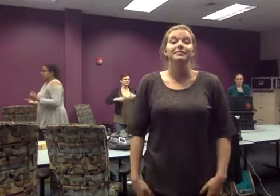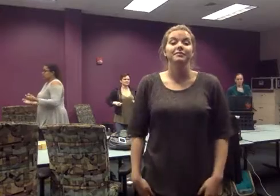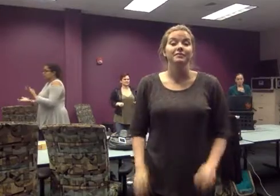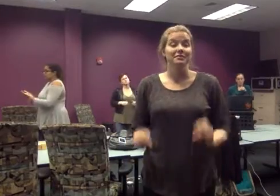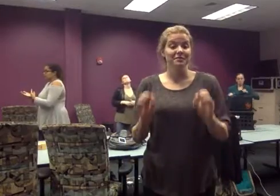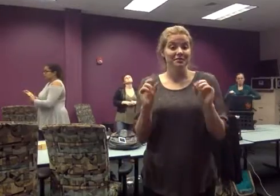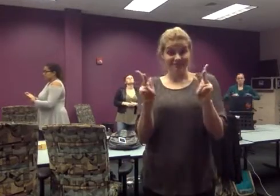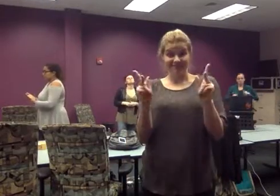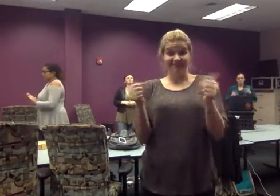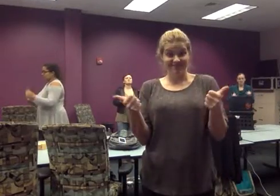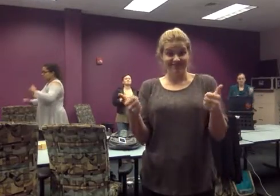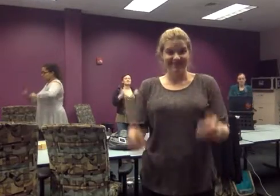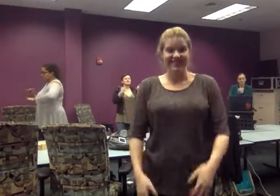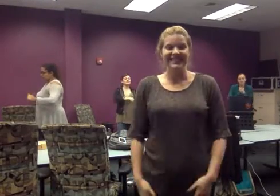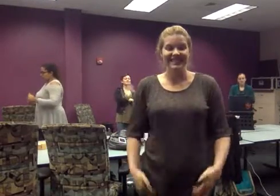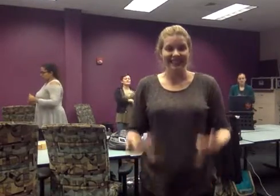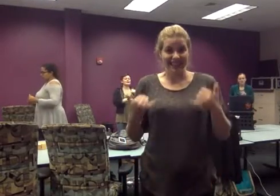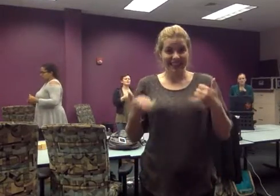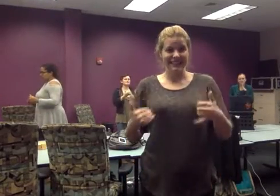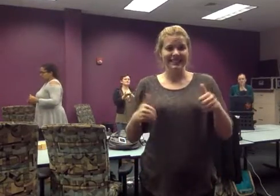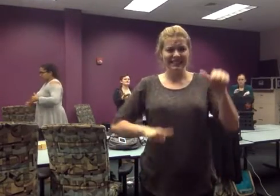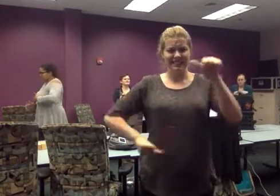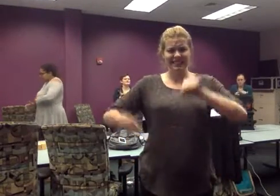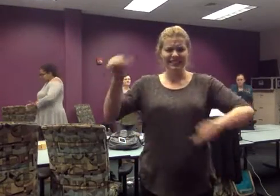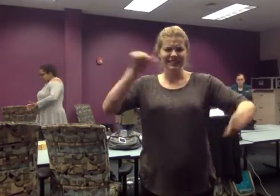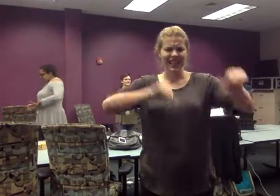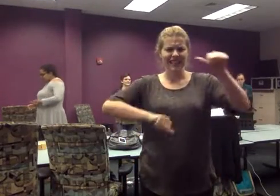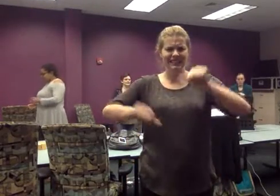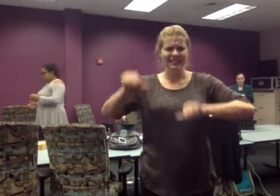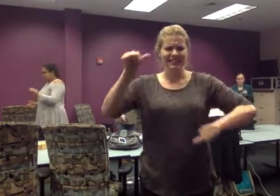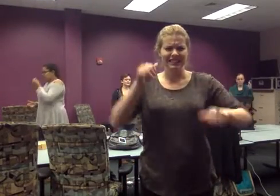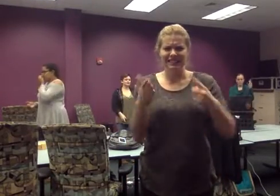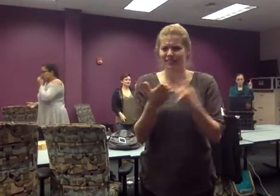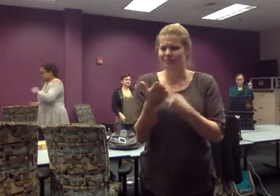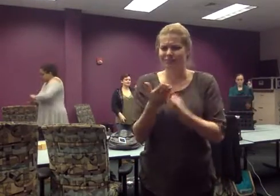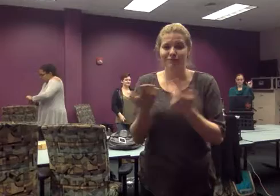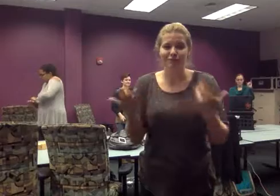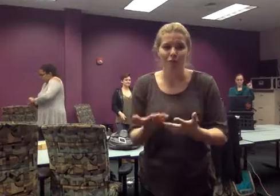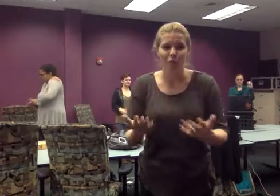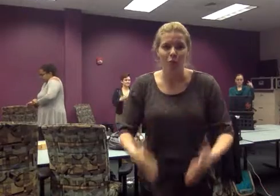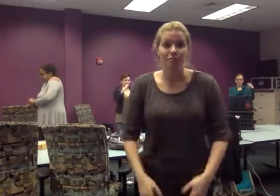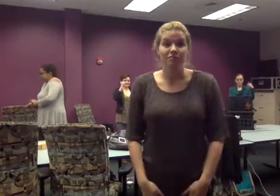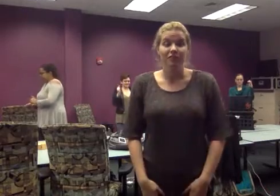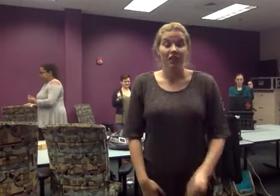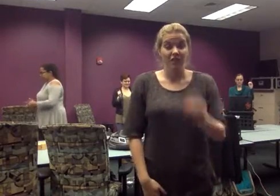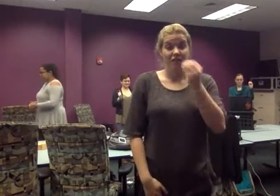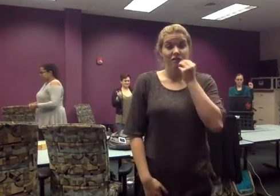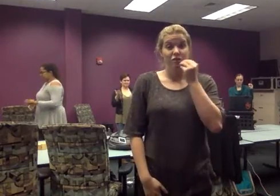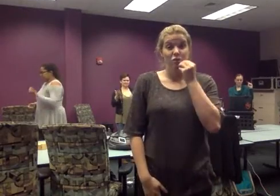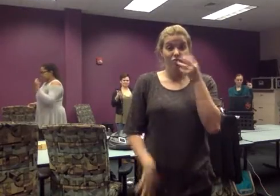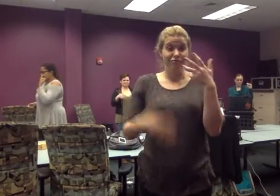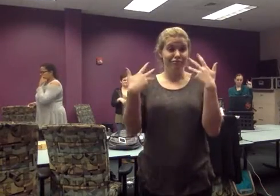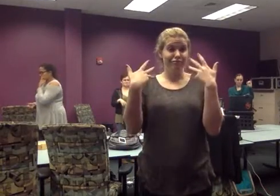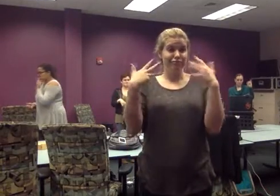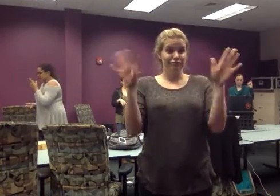system. And you know, we just had lunch and we're sitting here, and our bodies are actually doing the things that we're going to talk about right